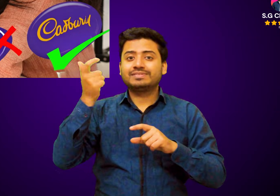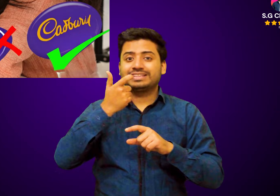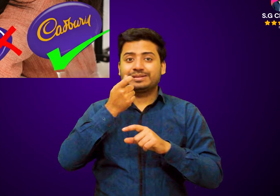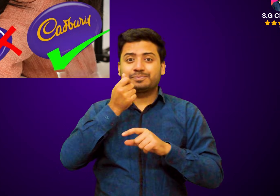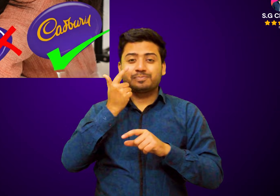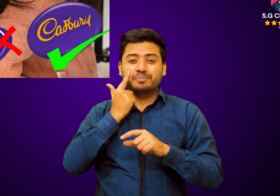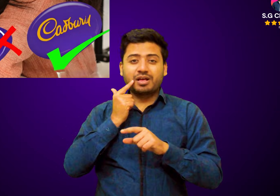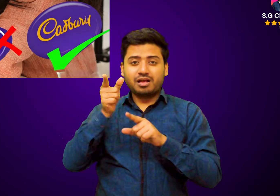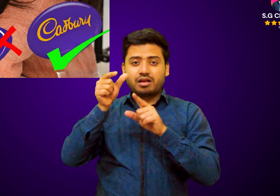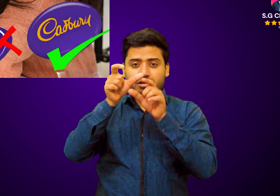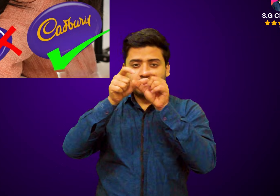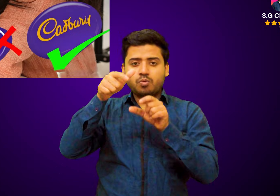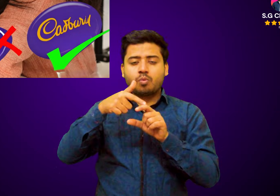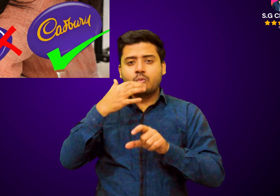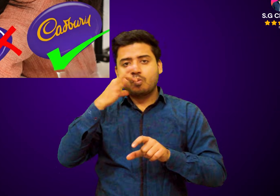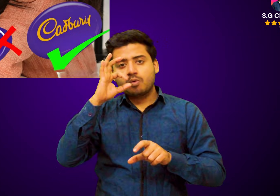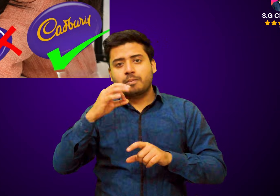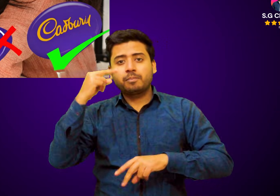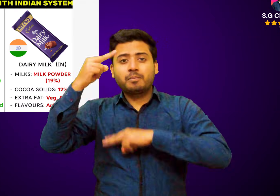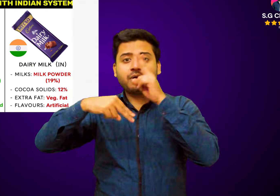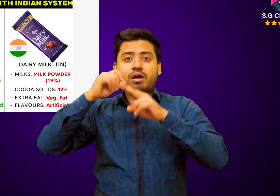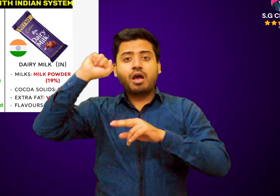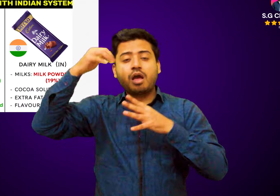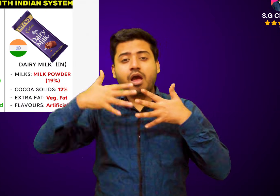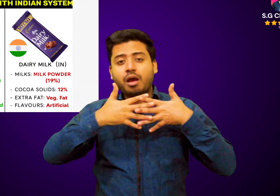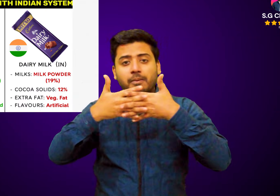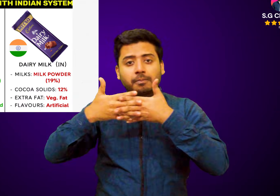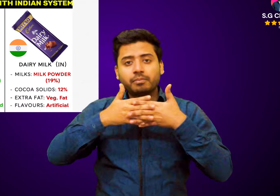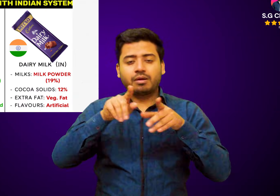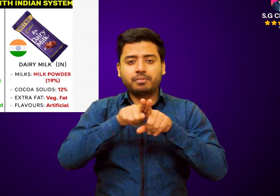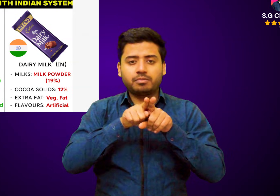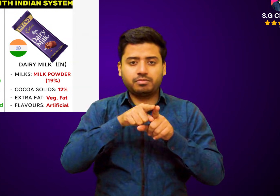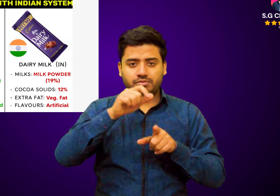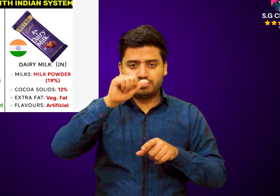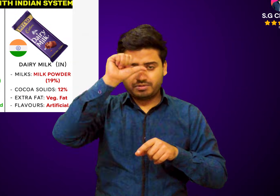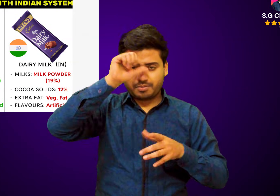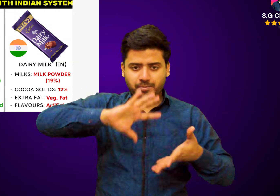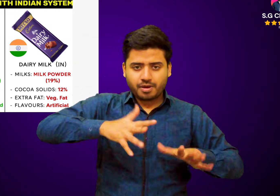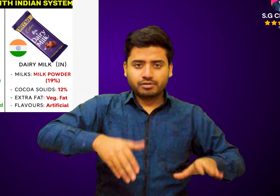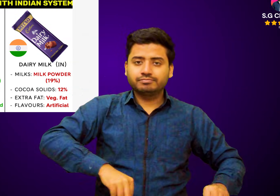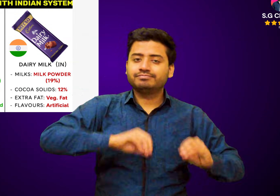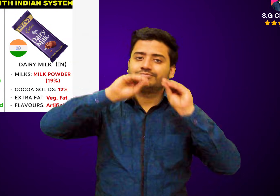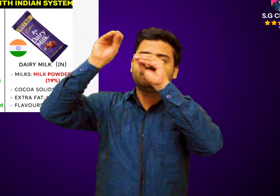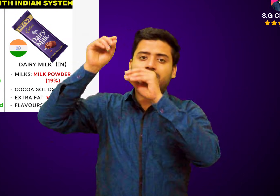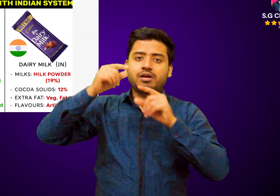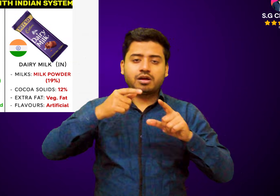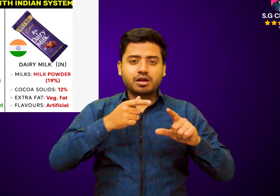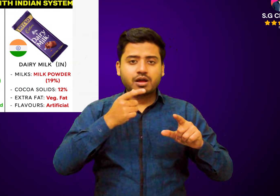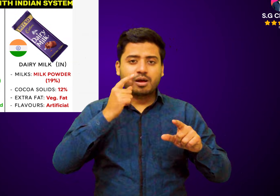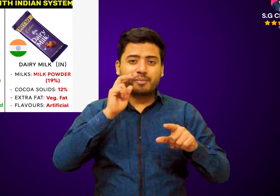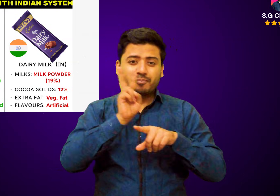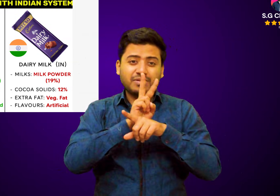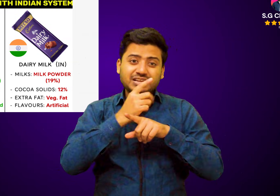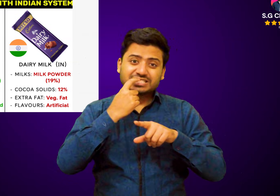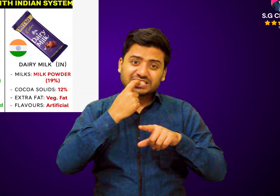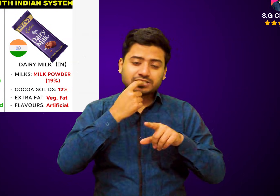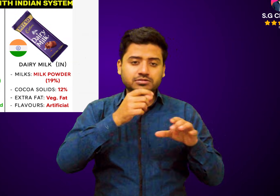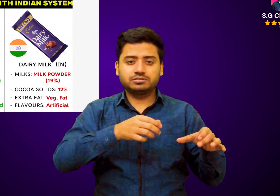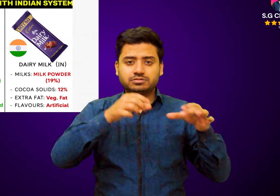stock UK-made Cadbury or European brands like Lindt, which follow EU/UK ingredient standards. The white layer